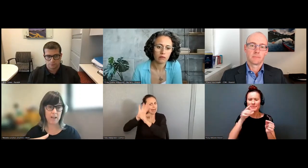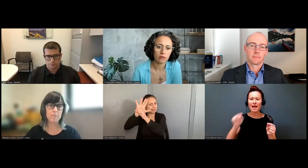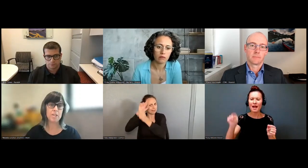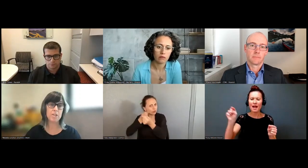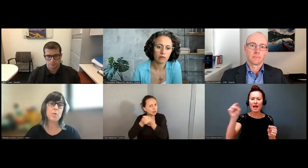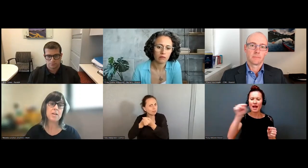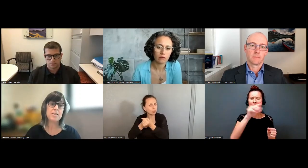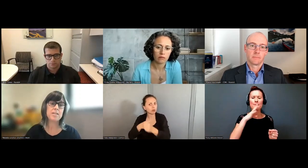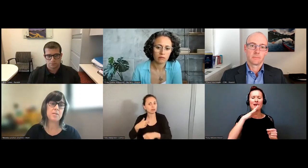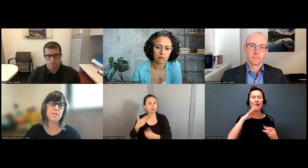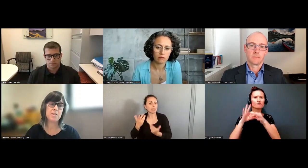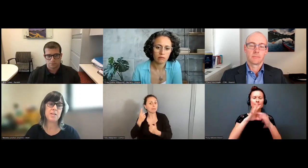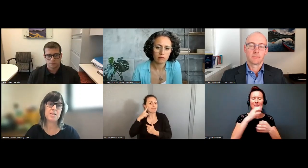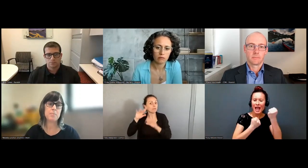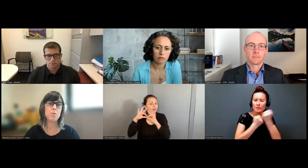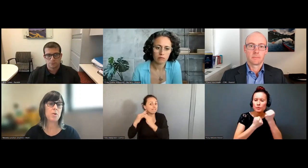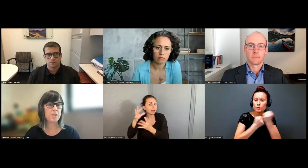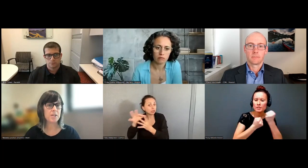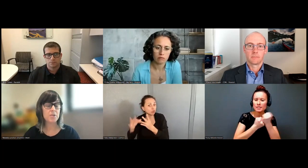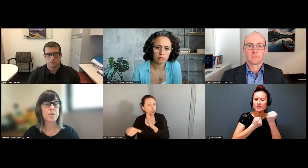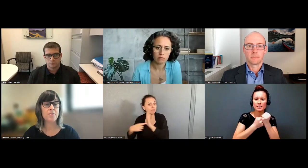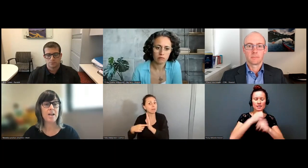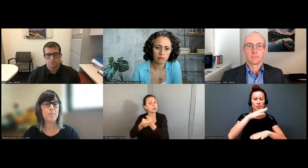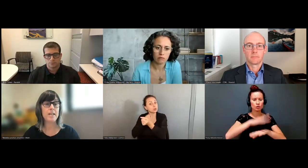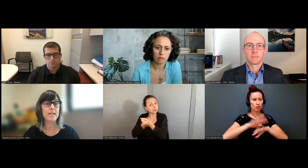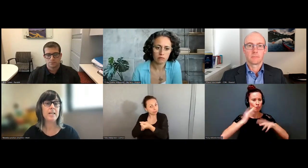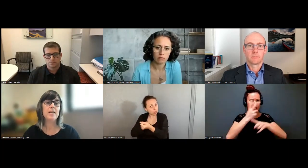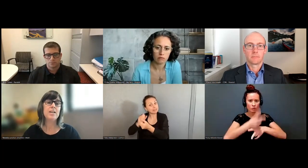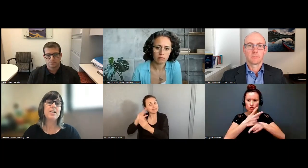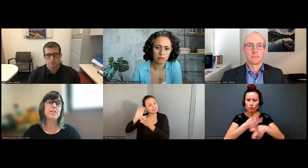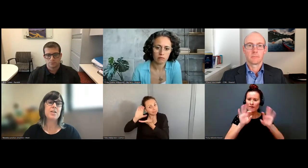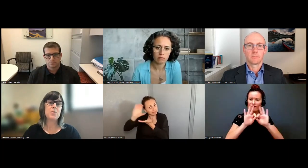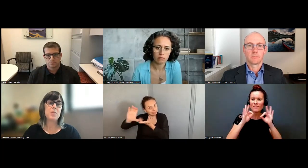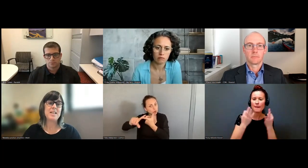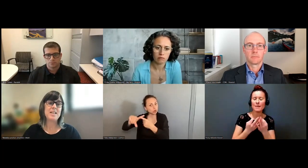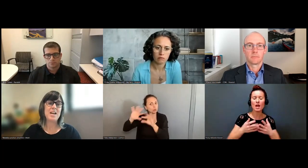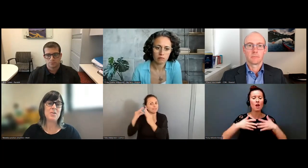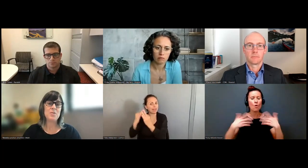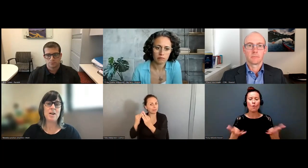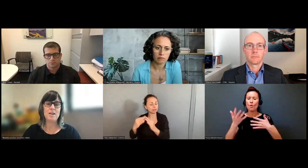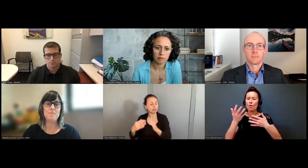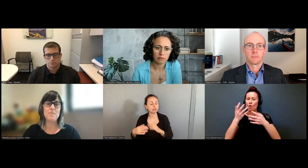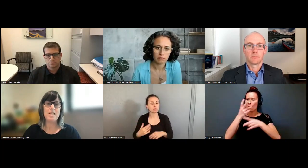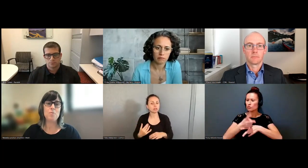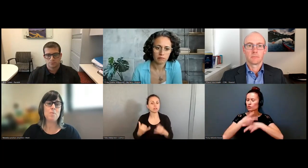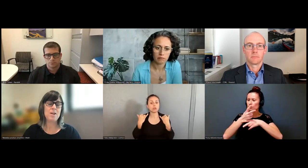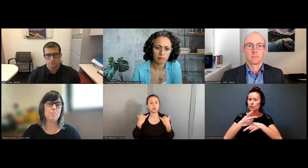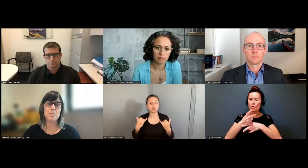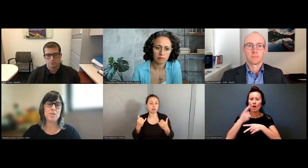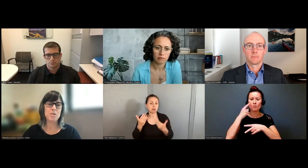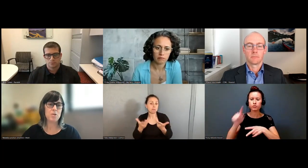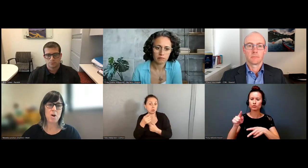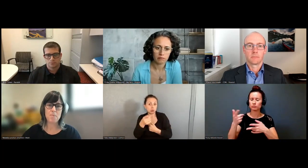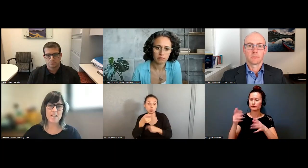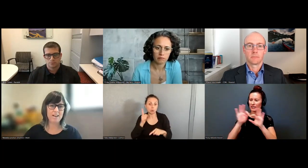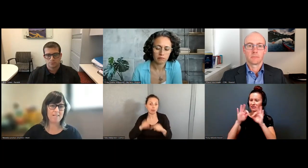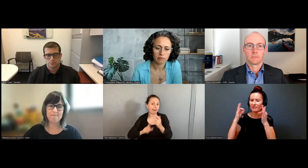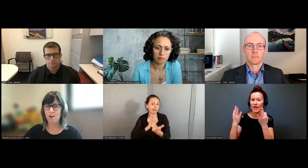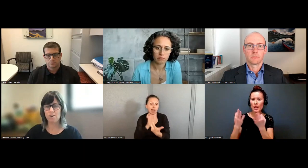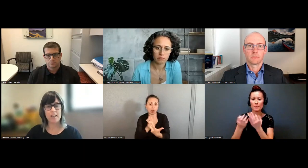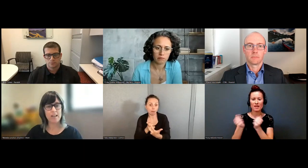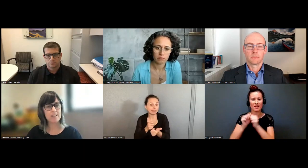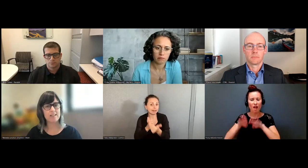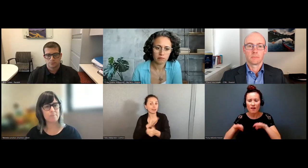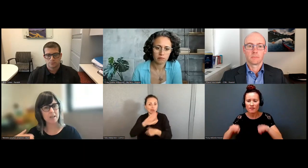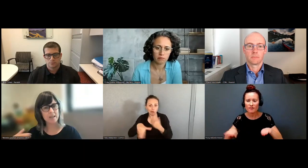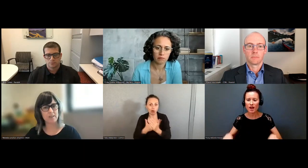for family choice. So the support going to the family. So right now, you might not be able to accommodate